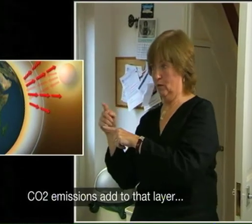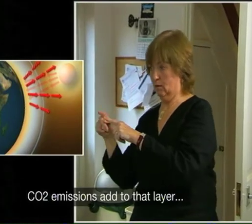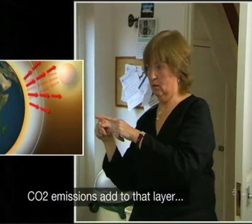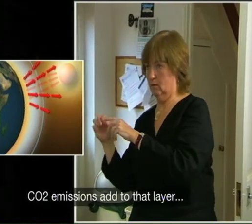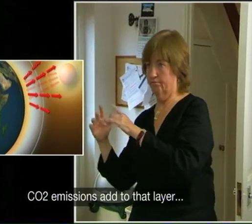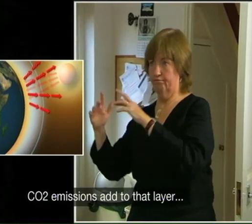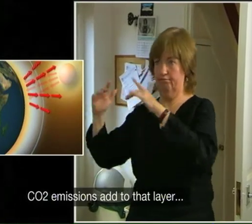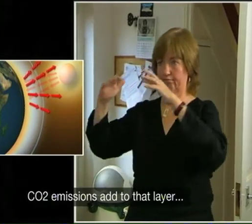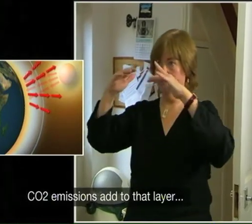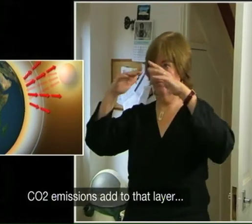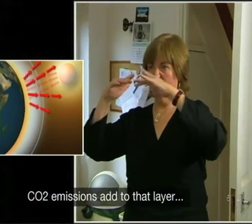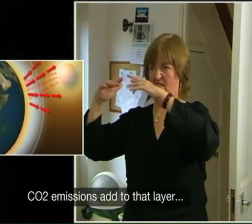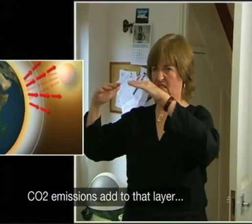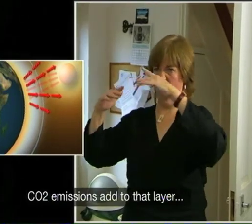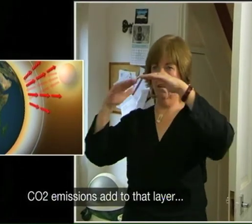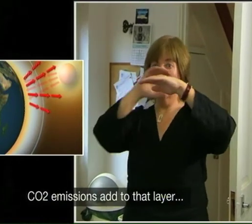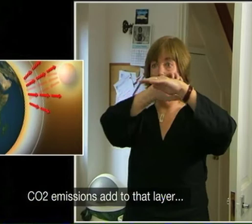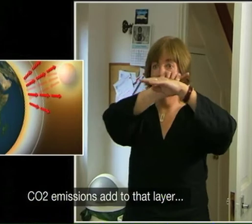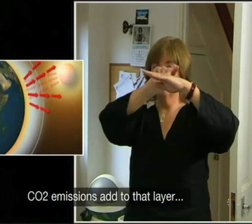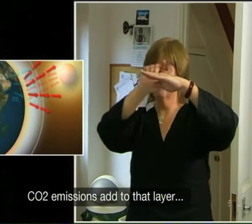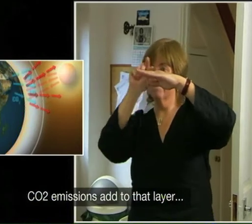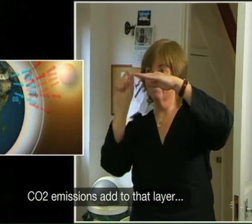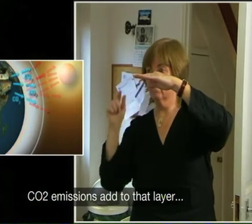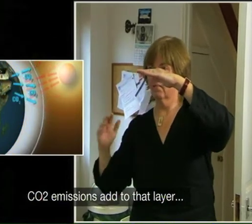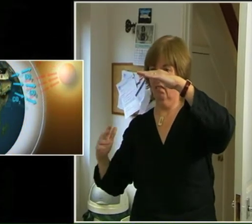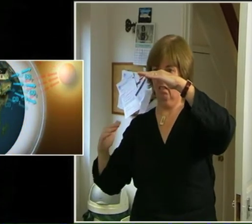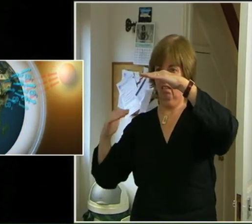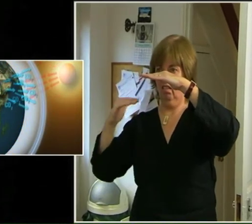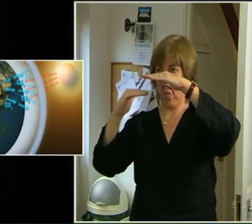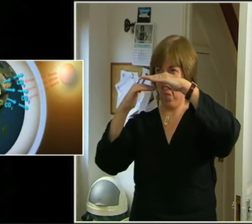CO2 emissions add to that layer,